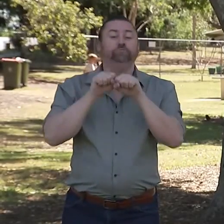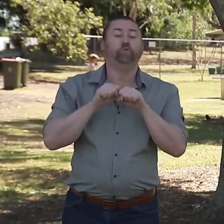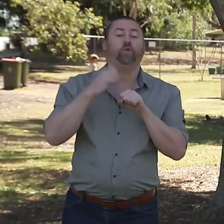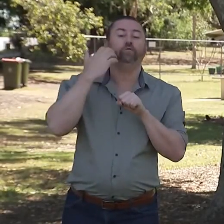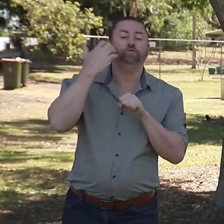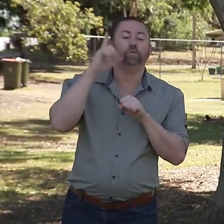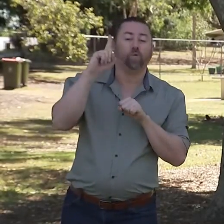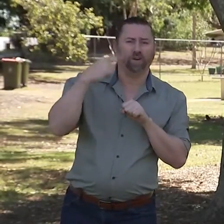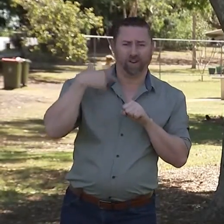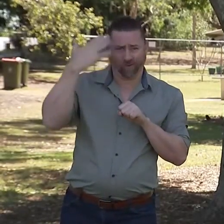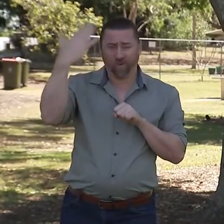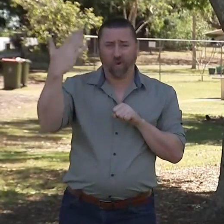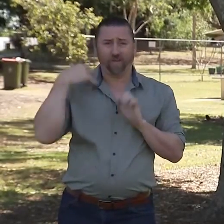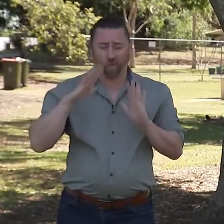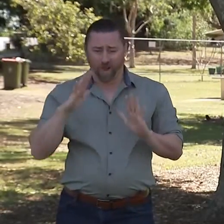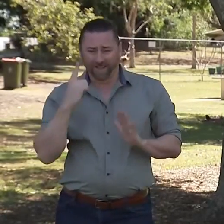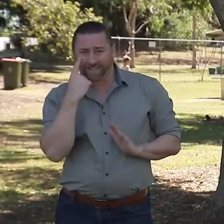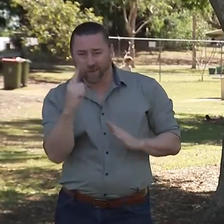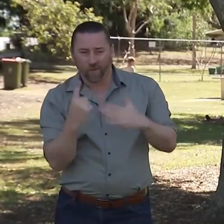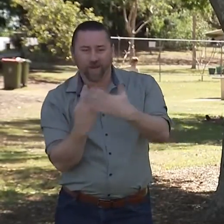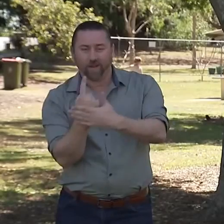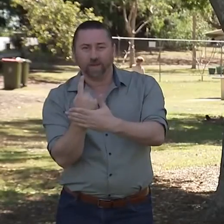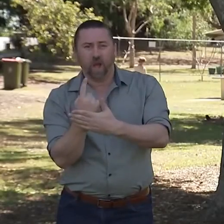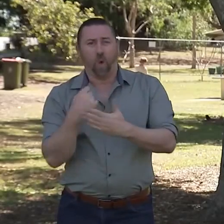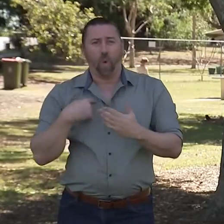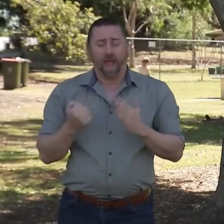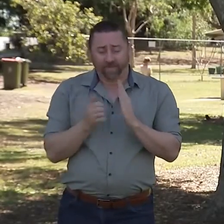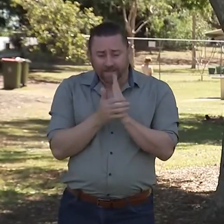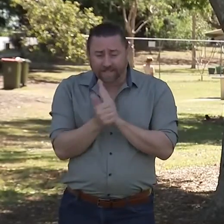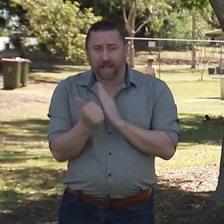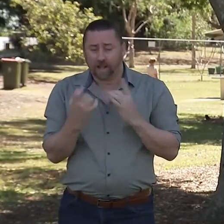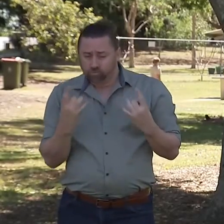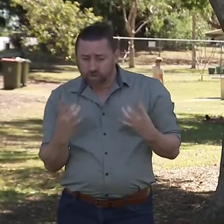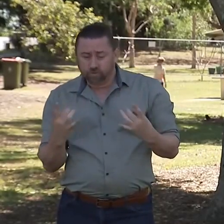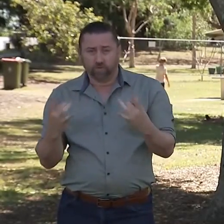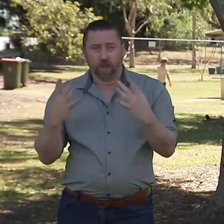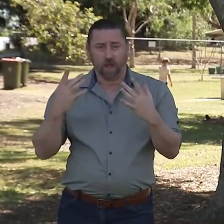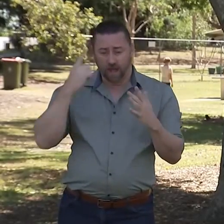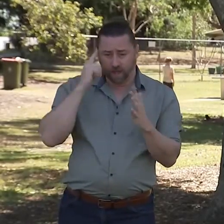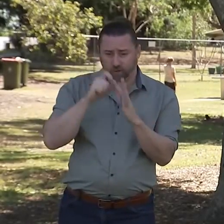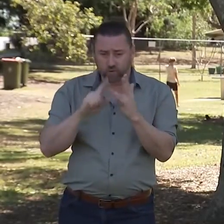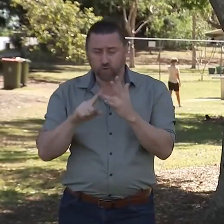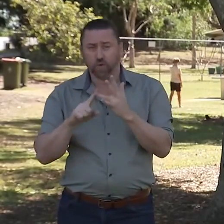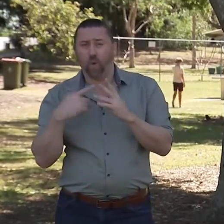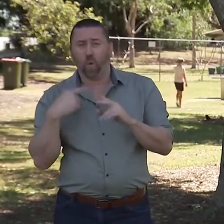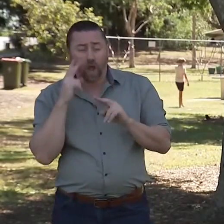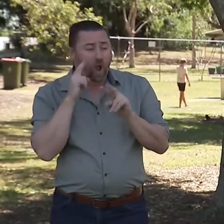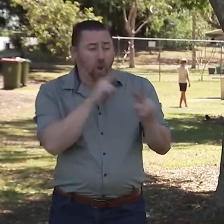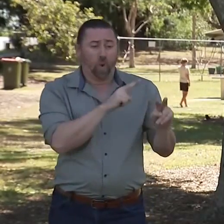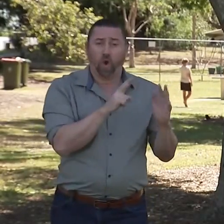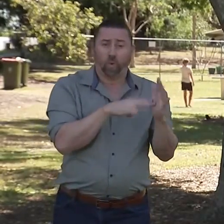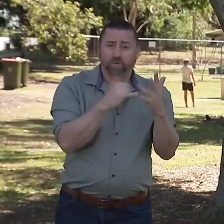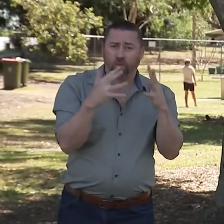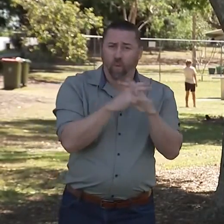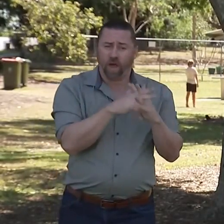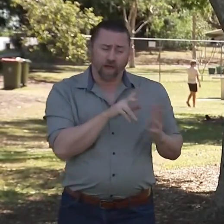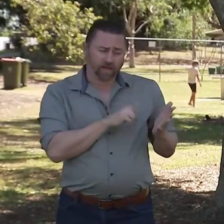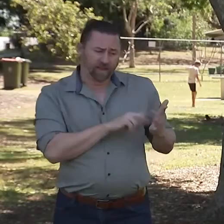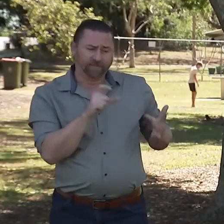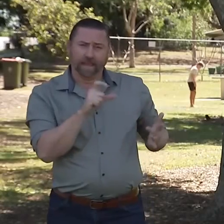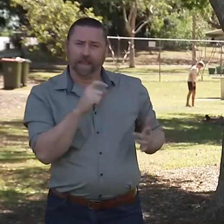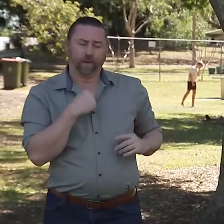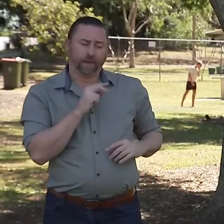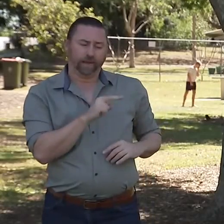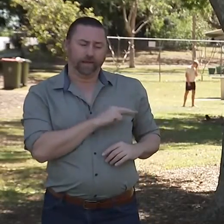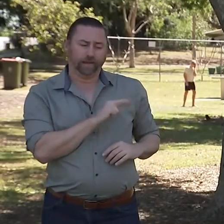do everything we can within our capability, but we don't know. We'll learn from what happens in New South Wales and Victoria